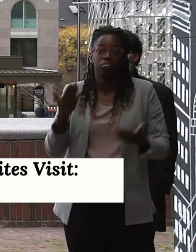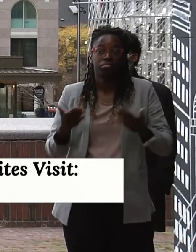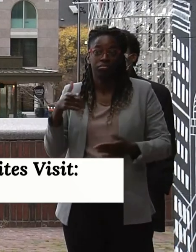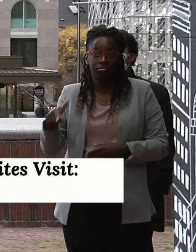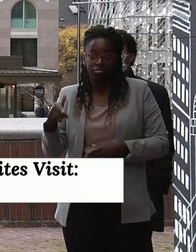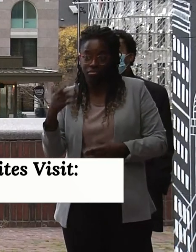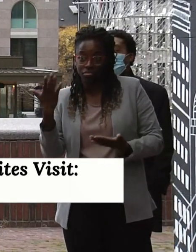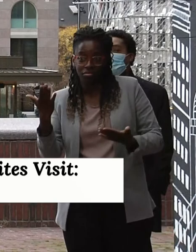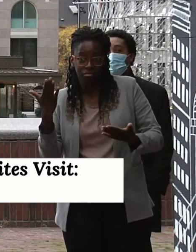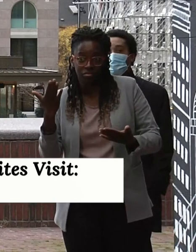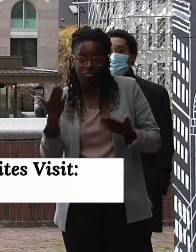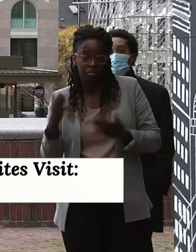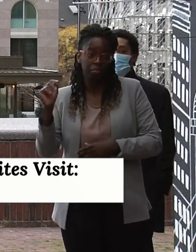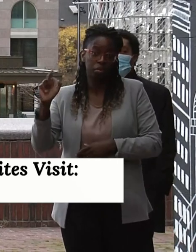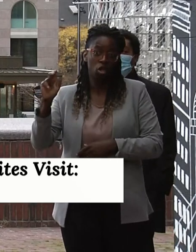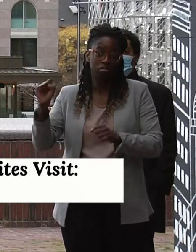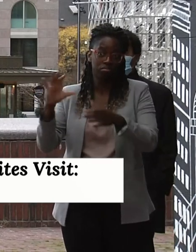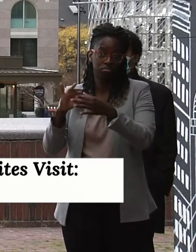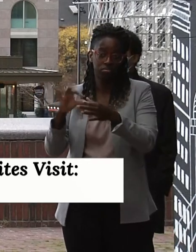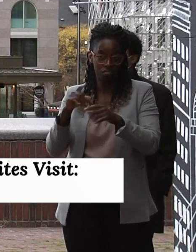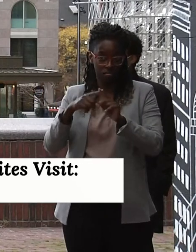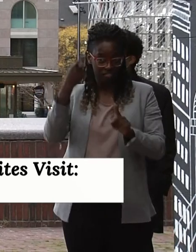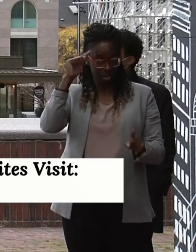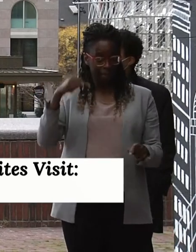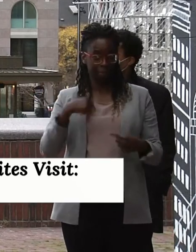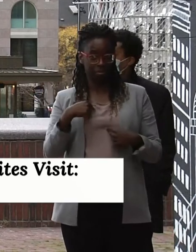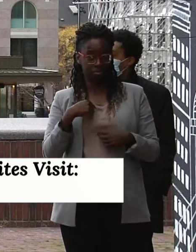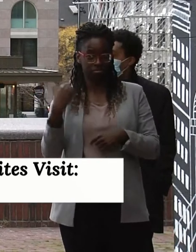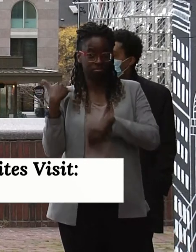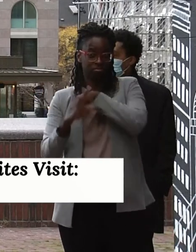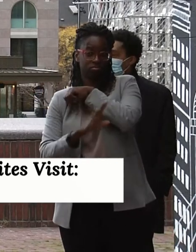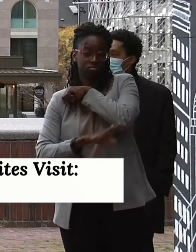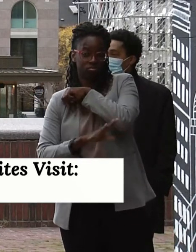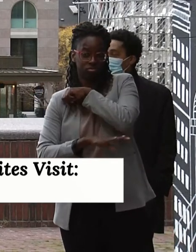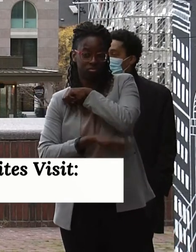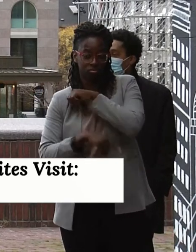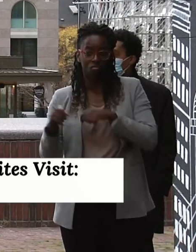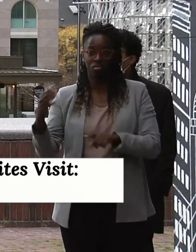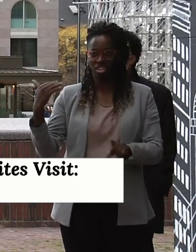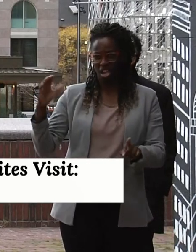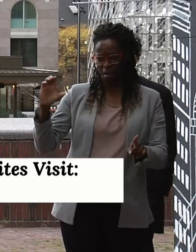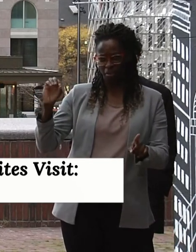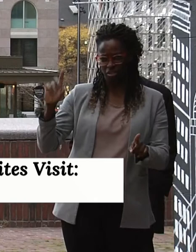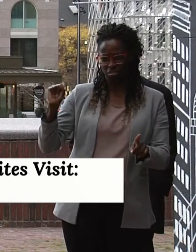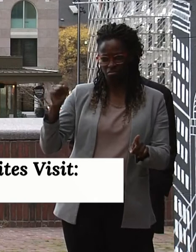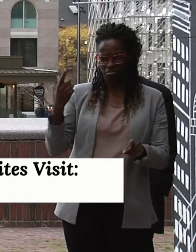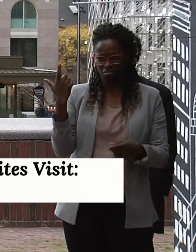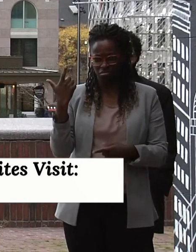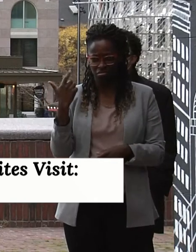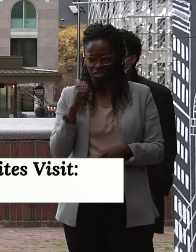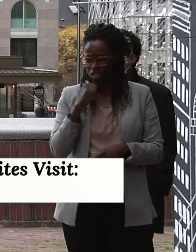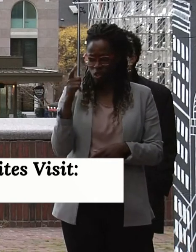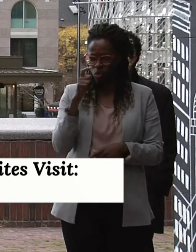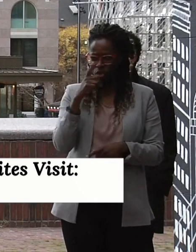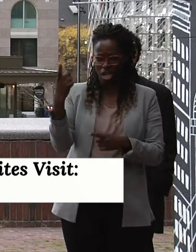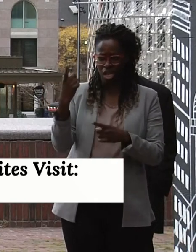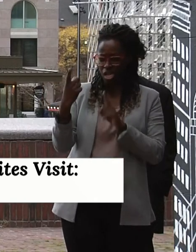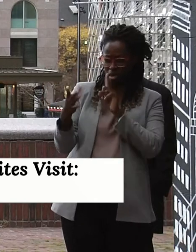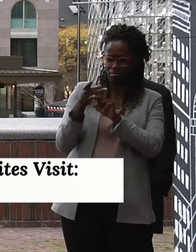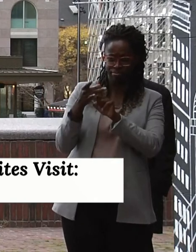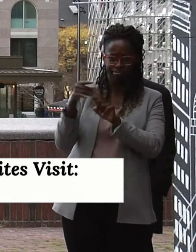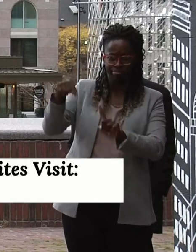September, and October, quite honestly, I didn't know personally anyone that got the virus that I remember. In the last 5 days,